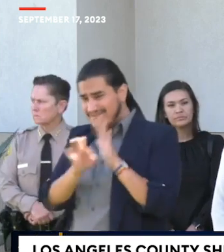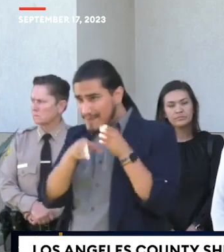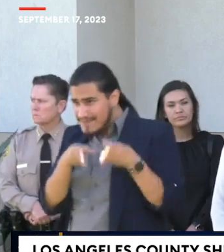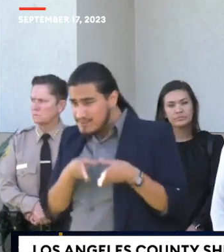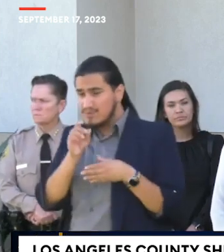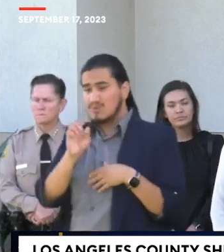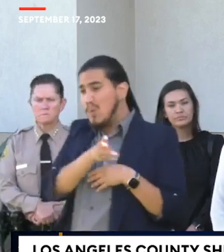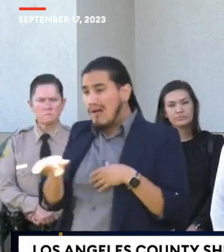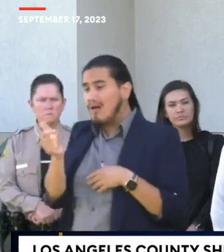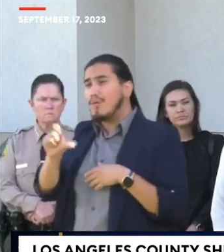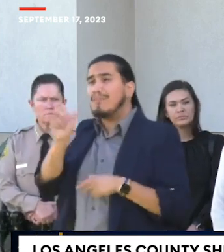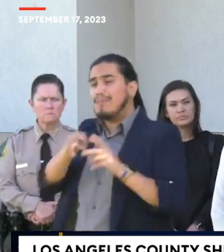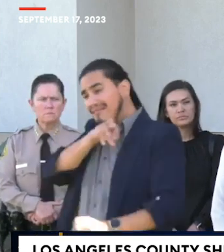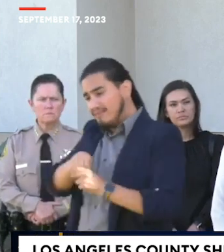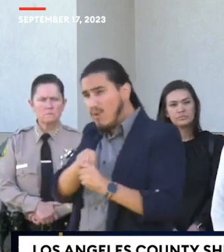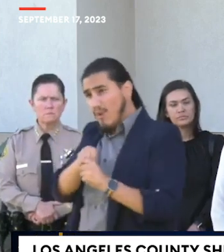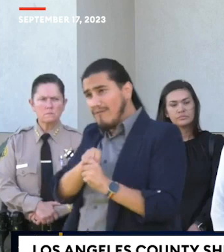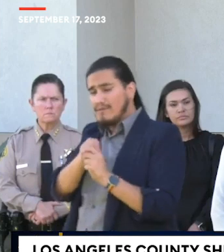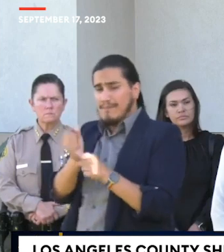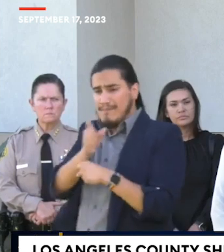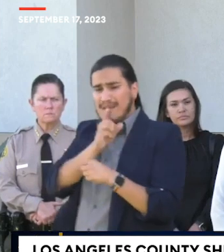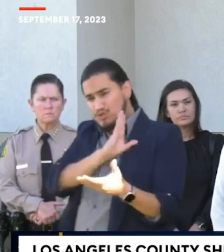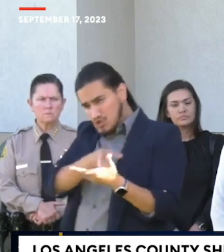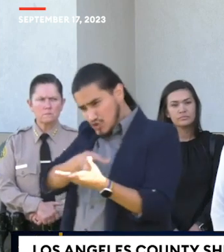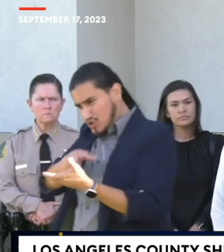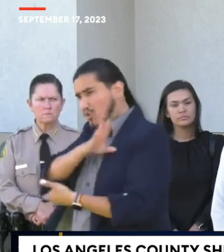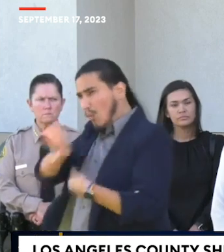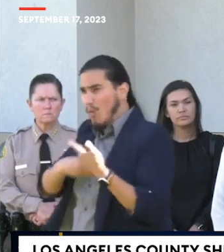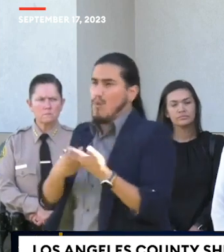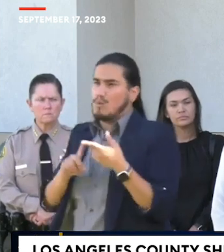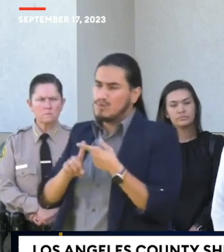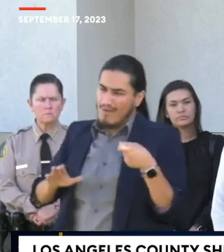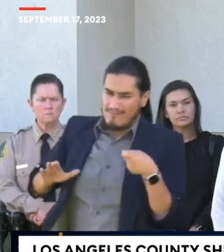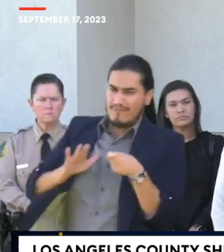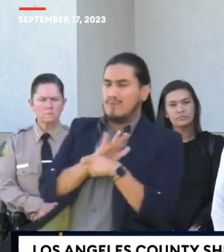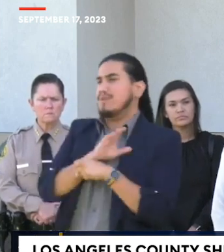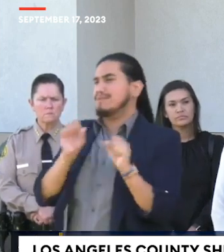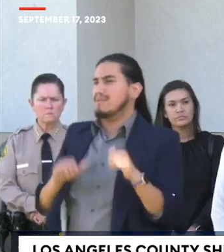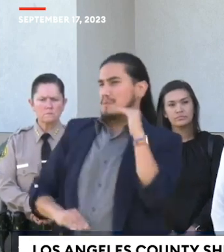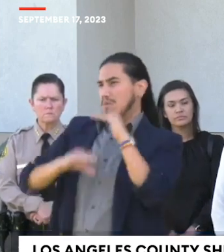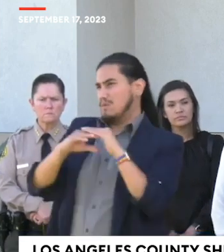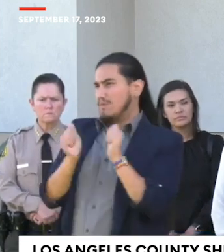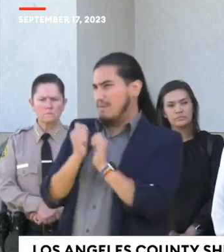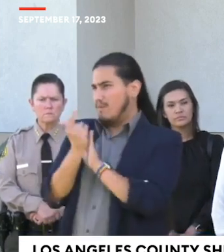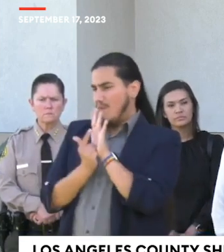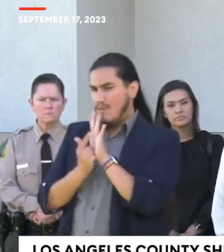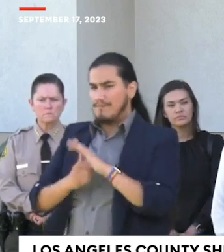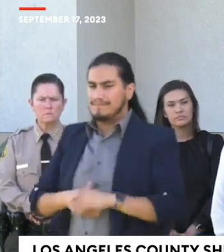or individuals into custody and we prosecute them to the full extent of the law.